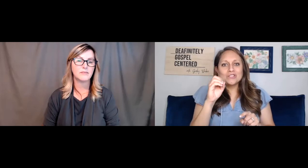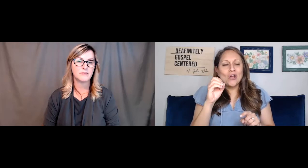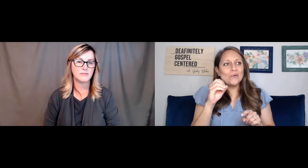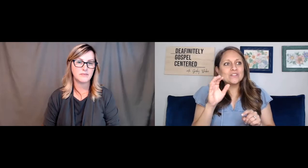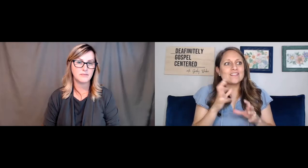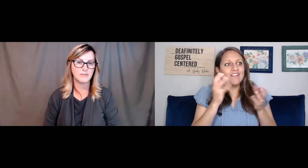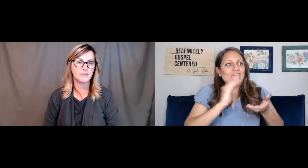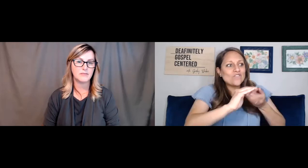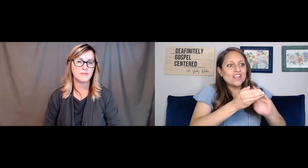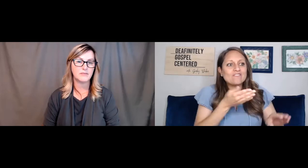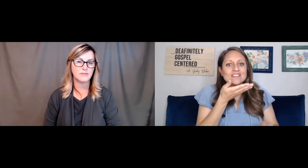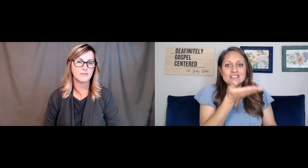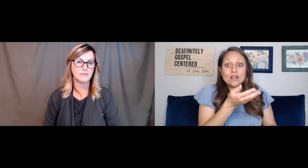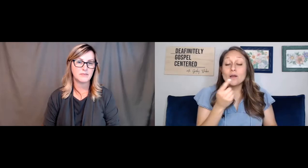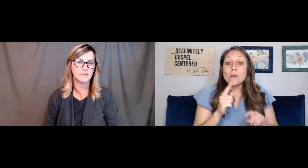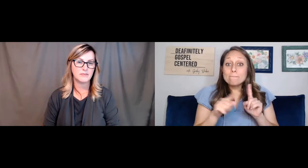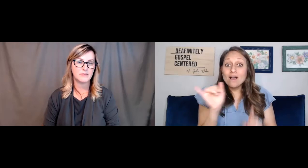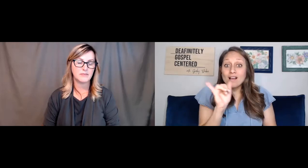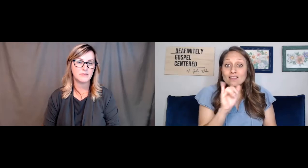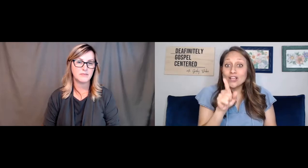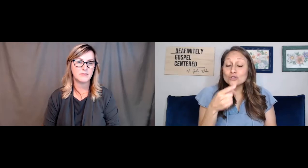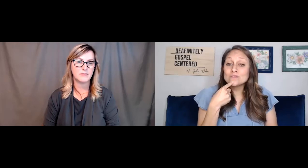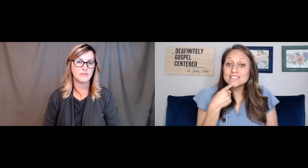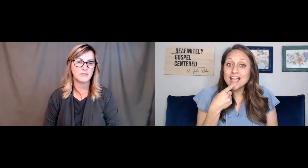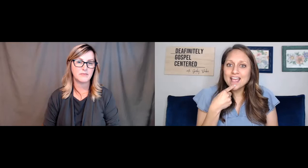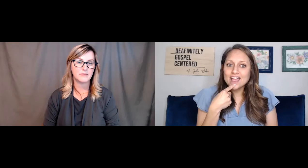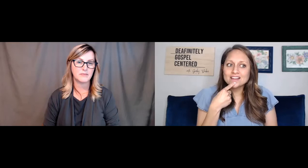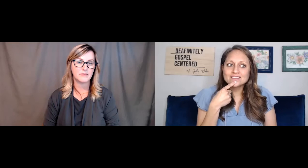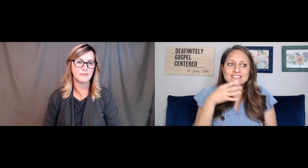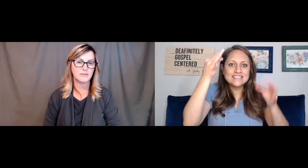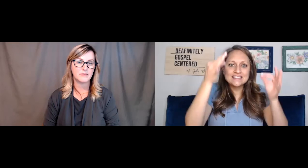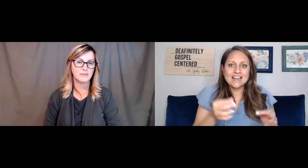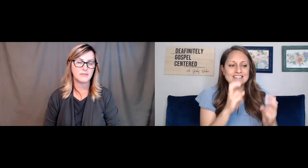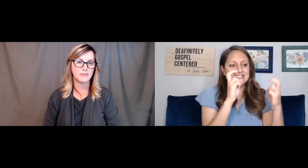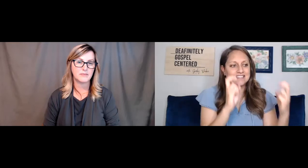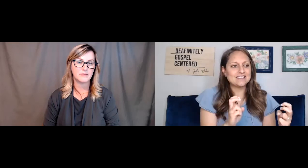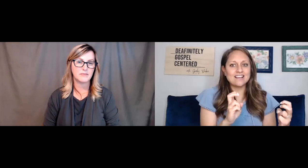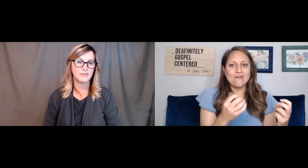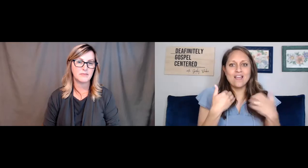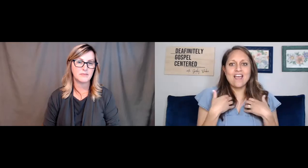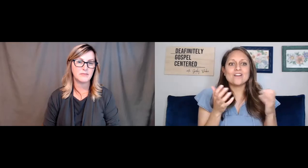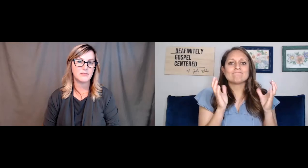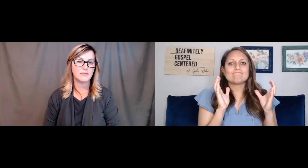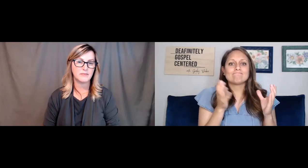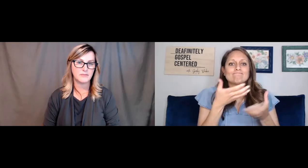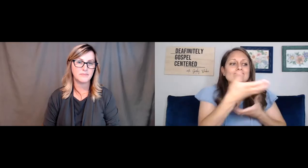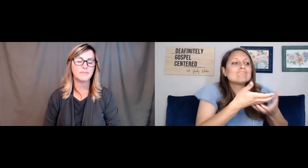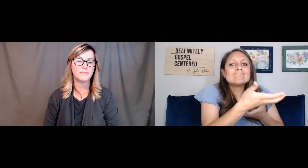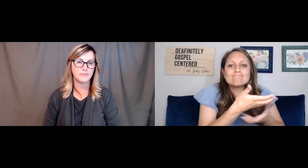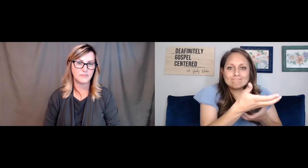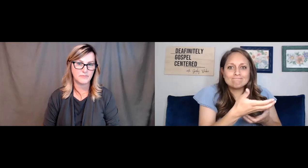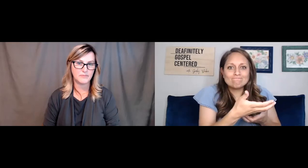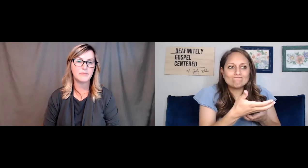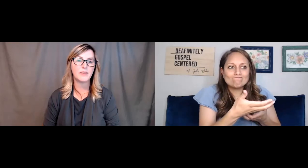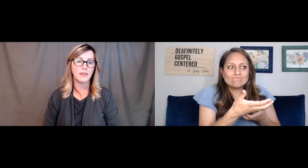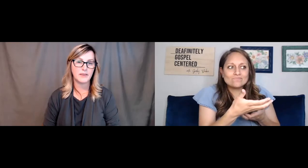of difficult things. It was hard. There were a lot of tears shed. However,